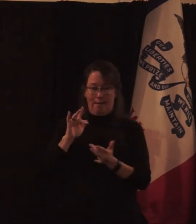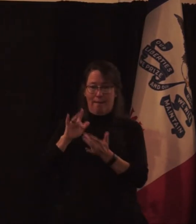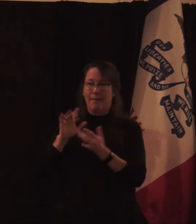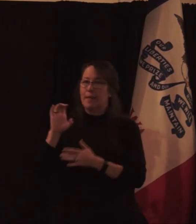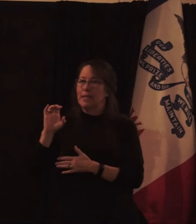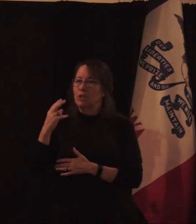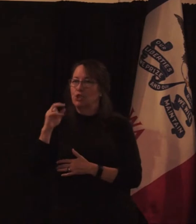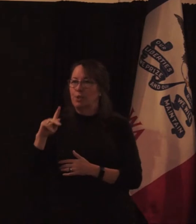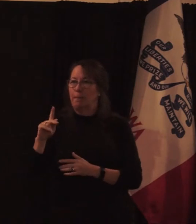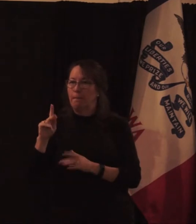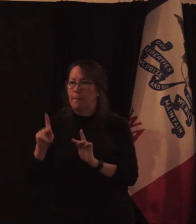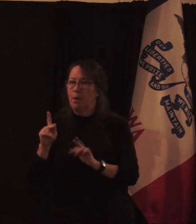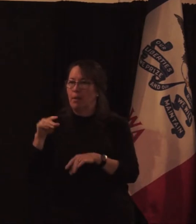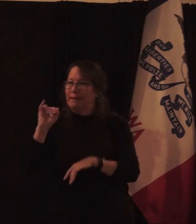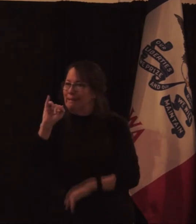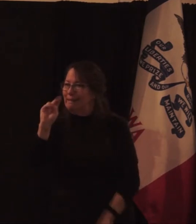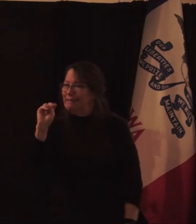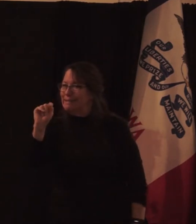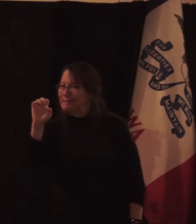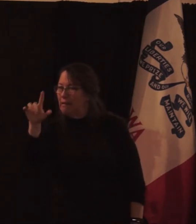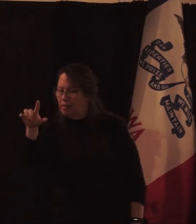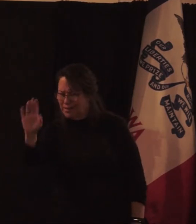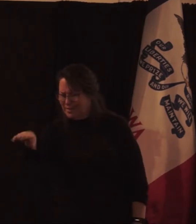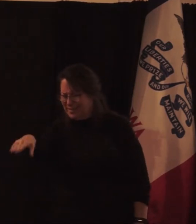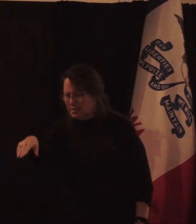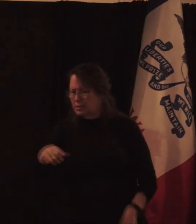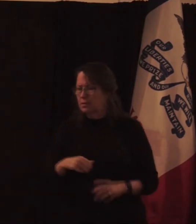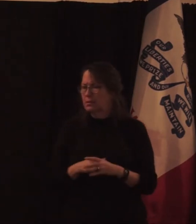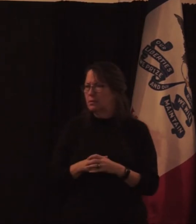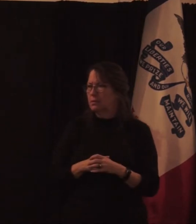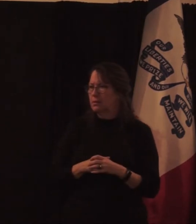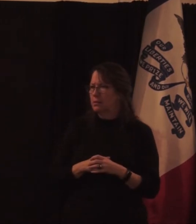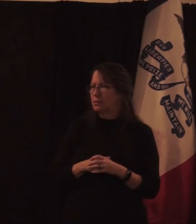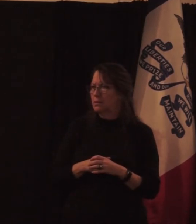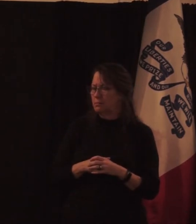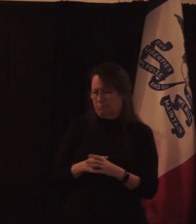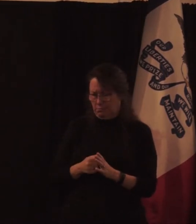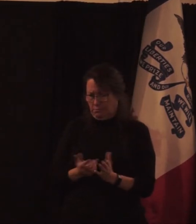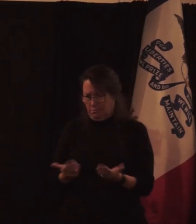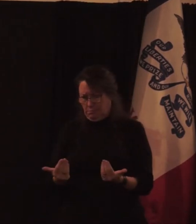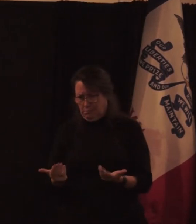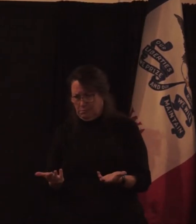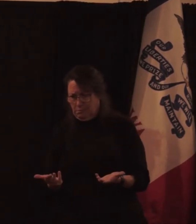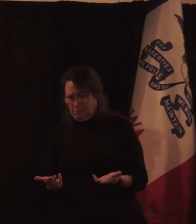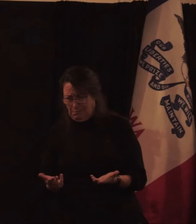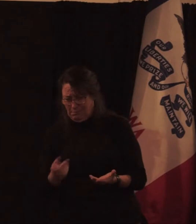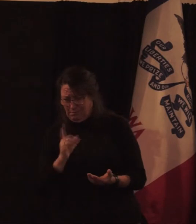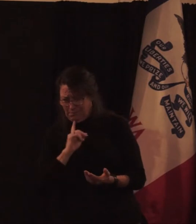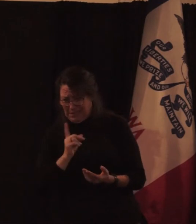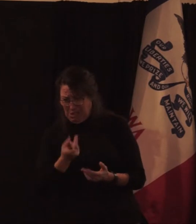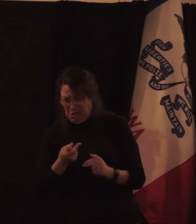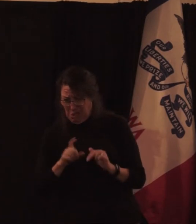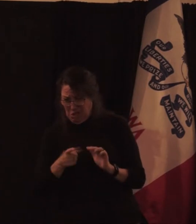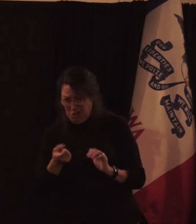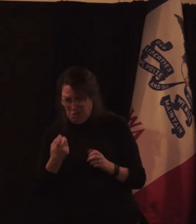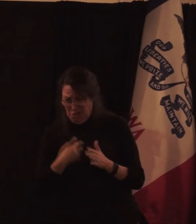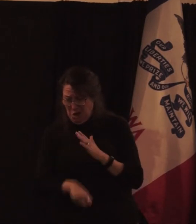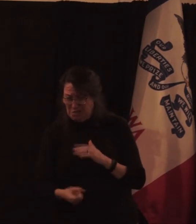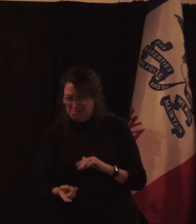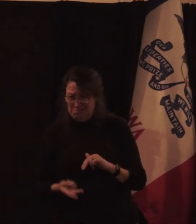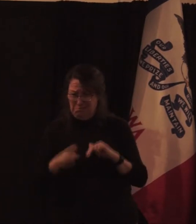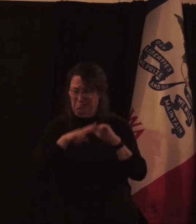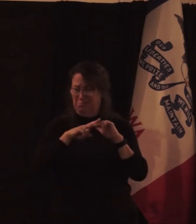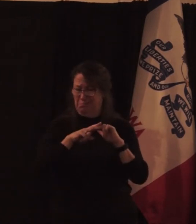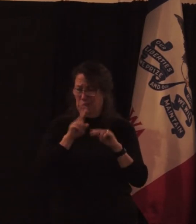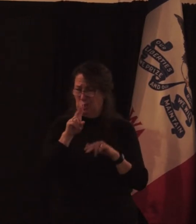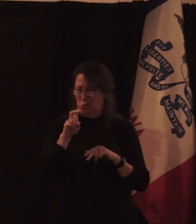of the chip people and Intel, and I said, you know, it's going to cost a couple hundred dollars to put